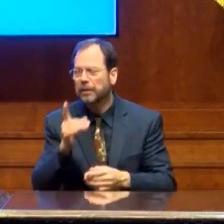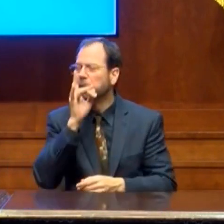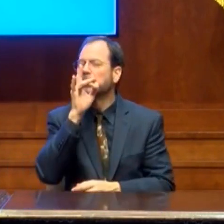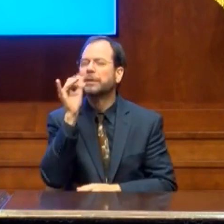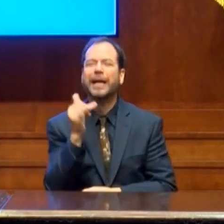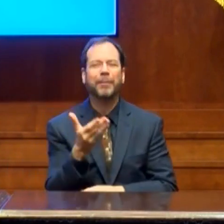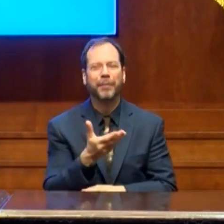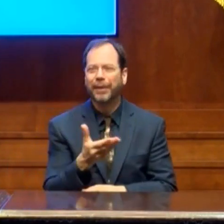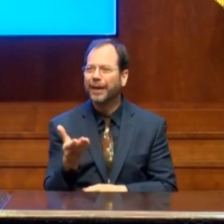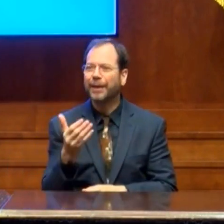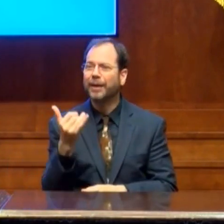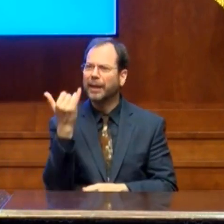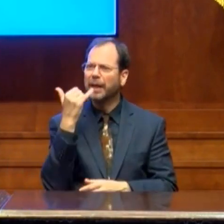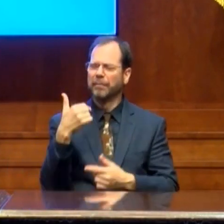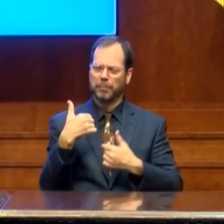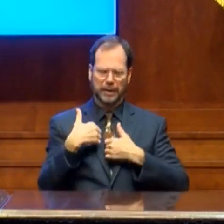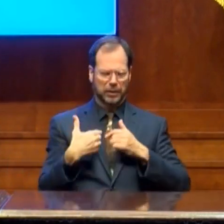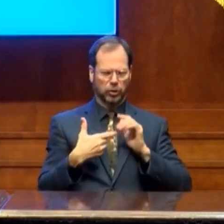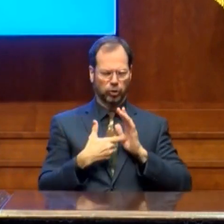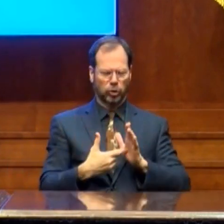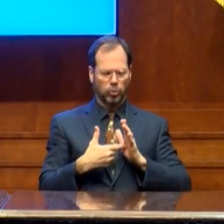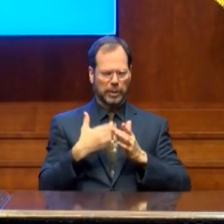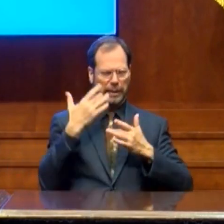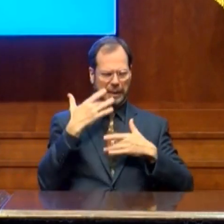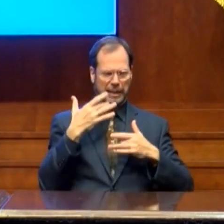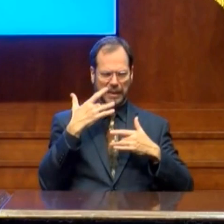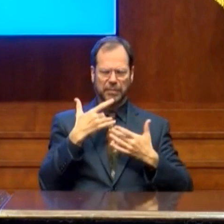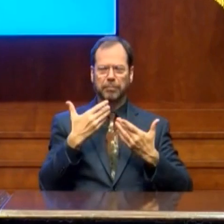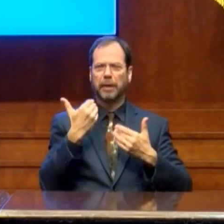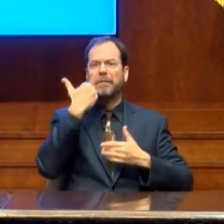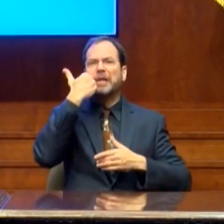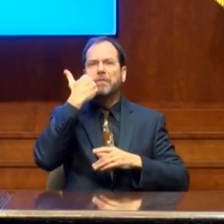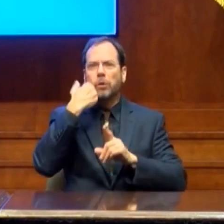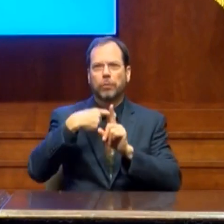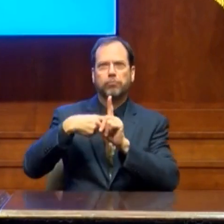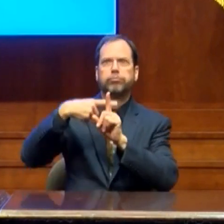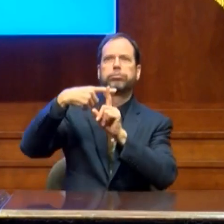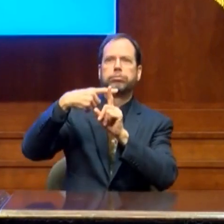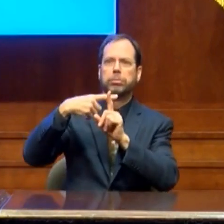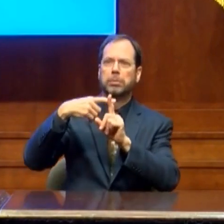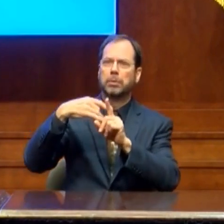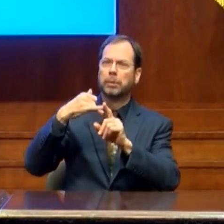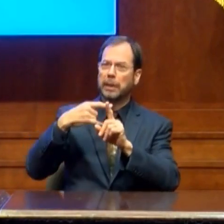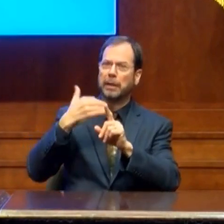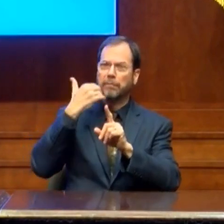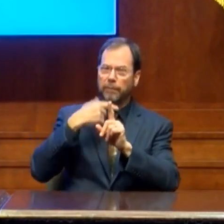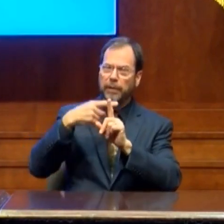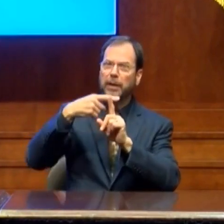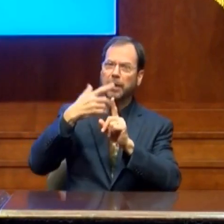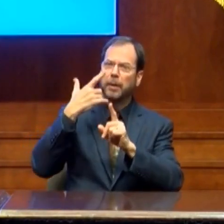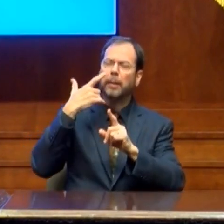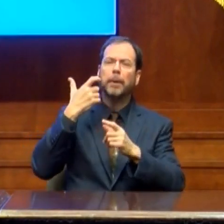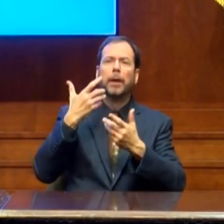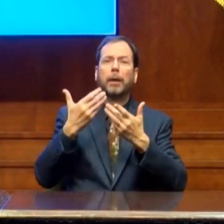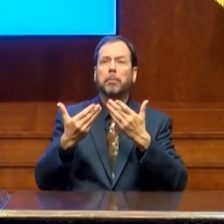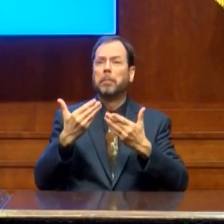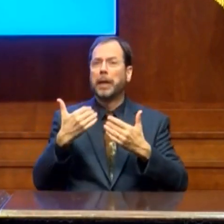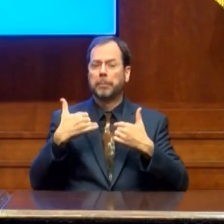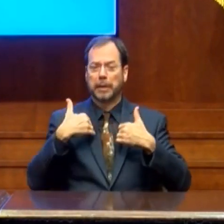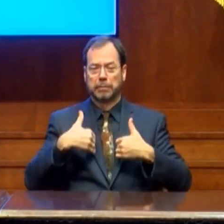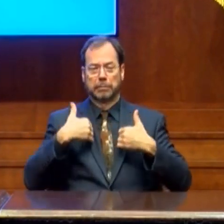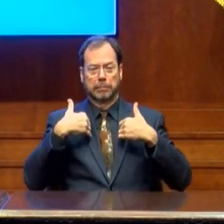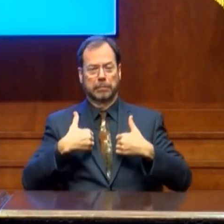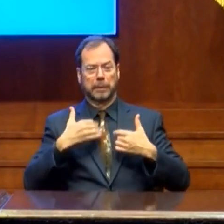symptoms. Similarly, if you have symptoms of an illness, let's say you have a fever, is that fever because of a